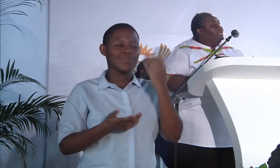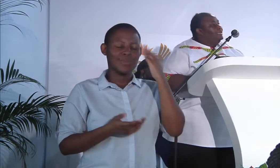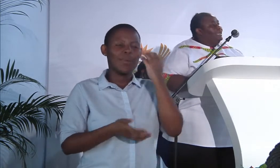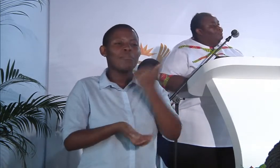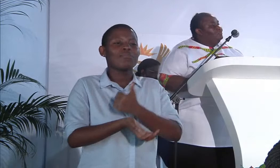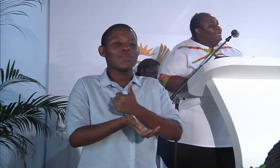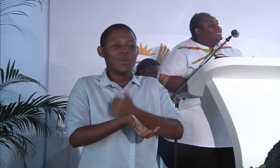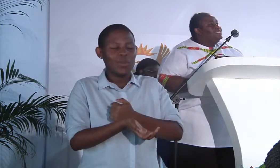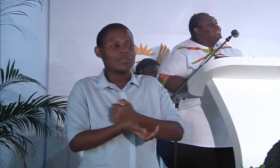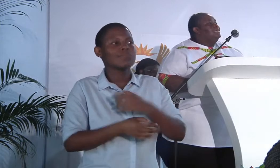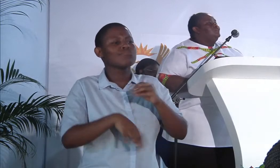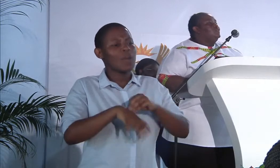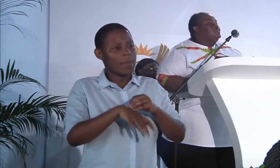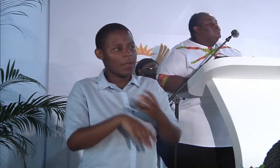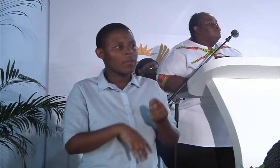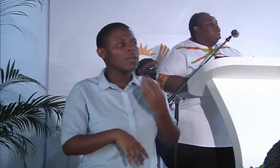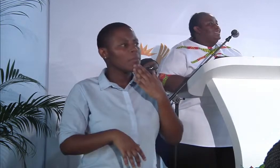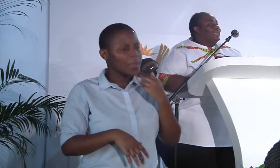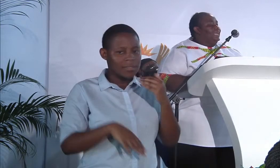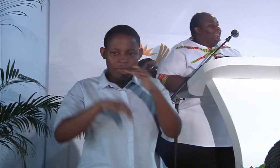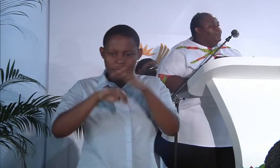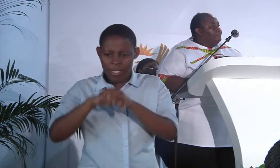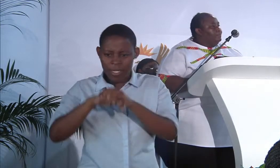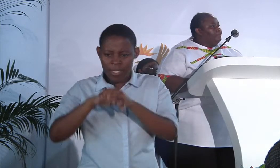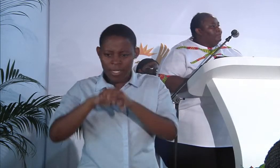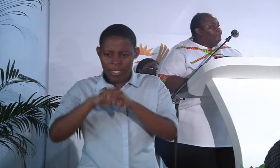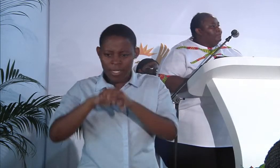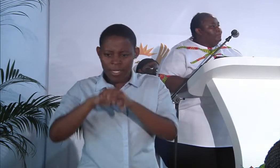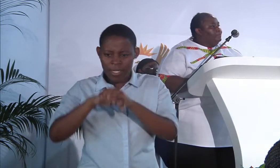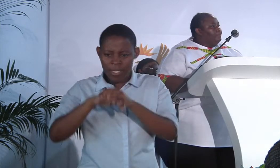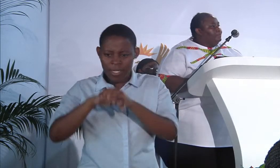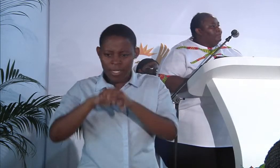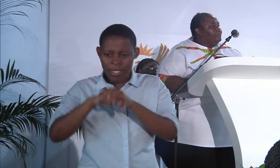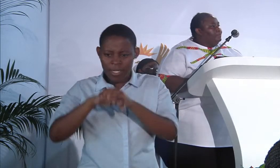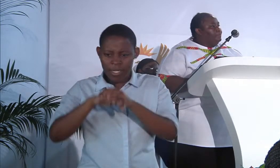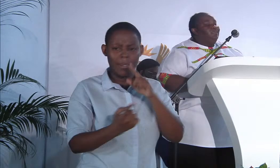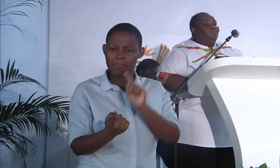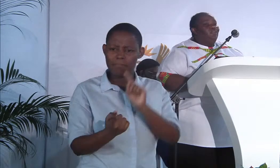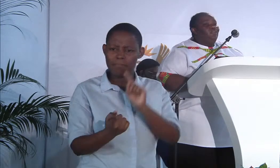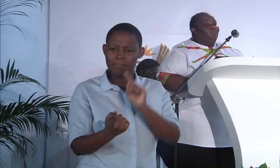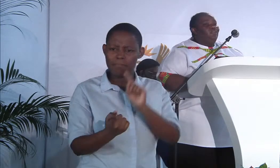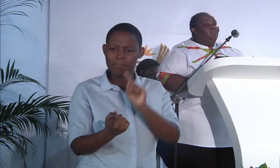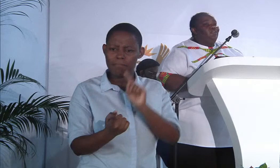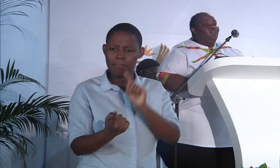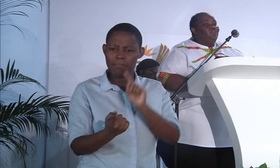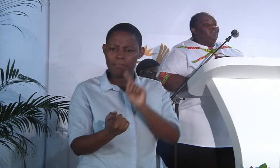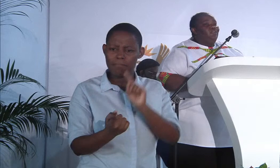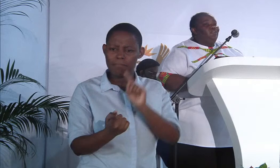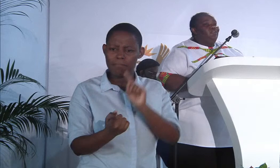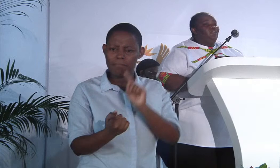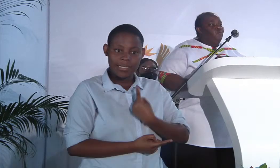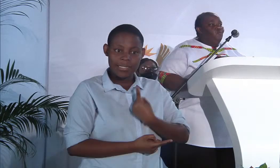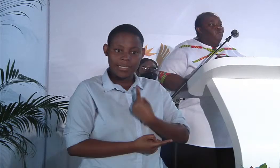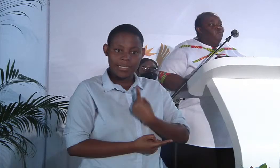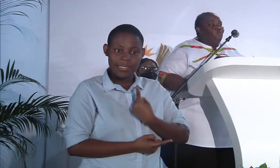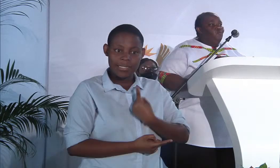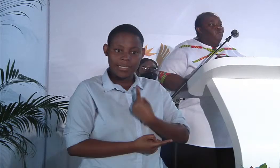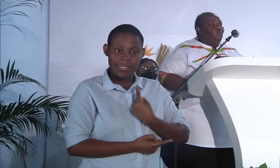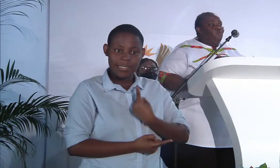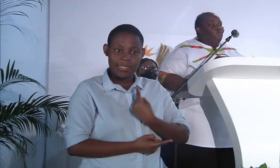friends, come to us so that we can help. You can't do it on your own. No one can do it on their own. We